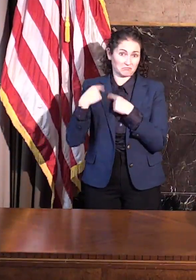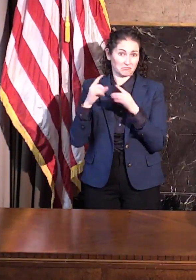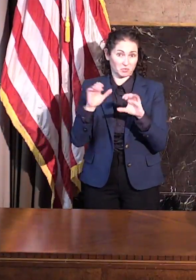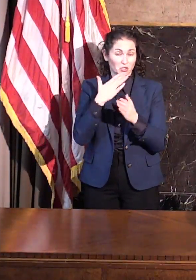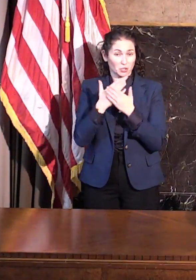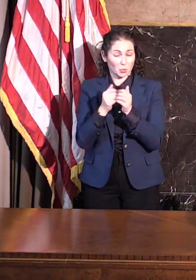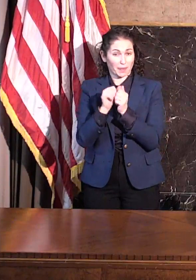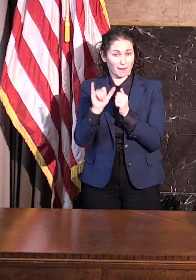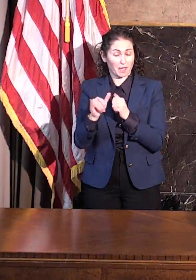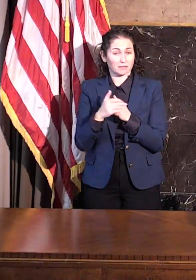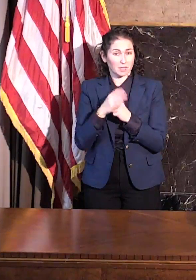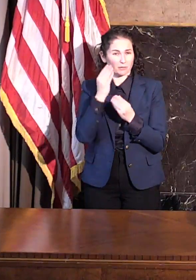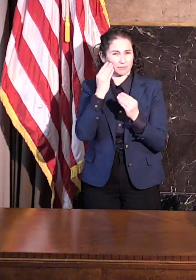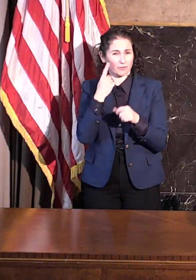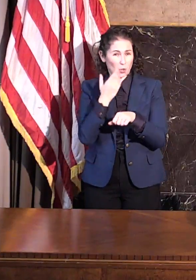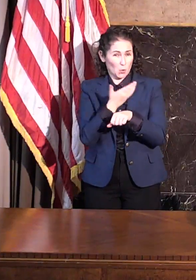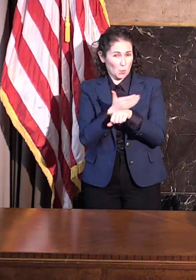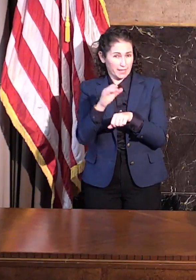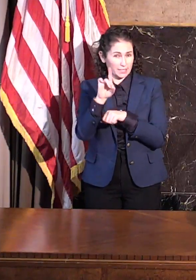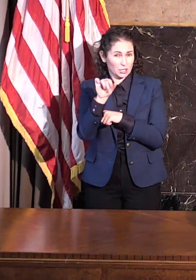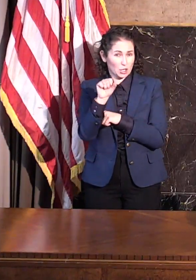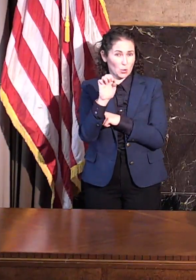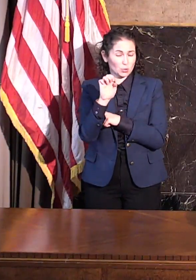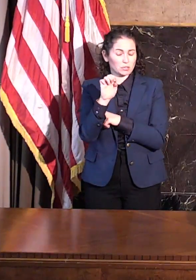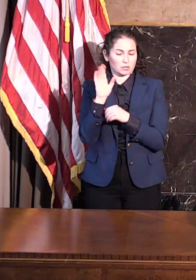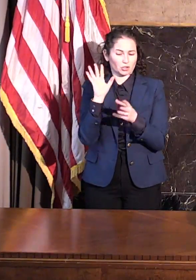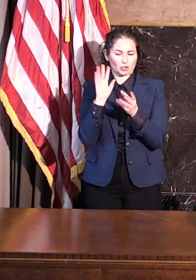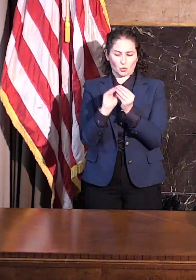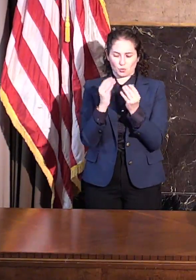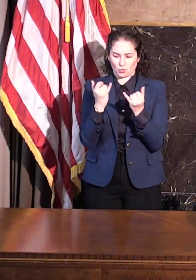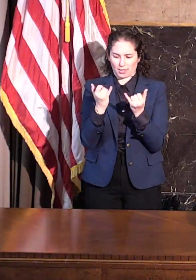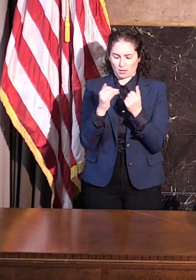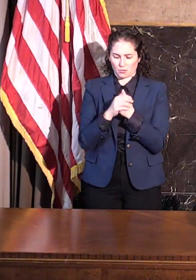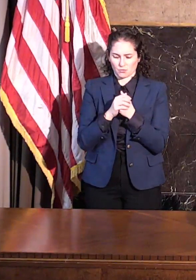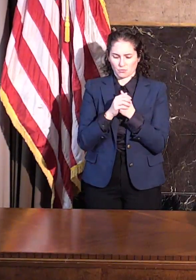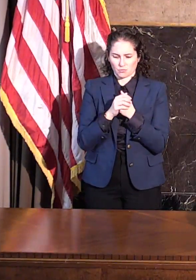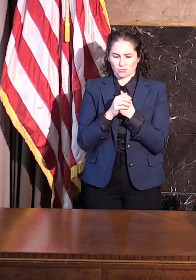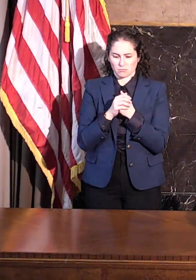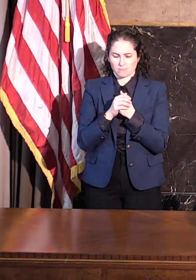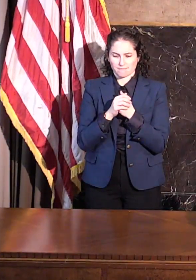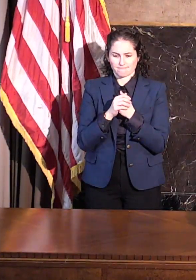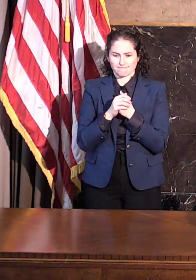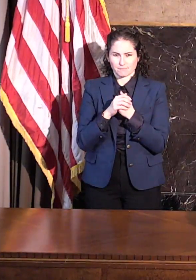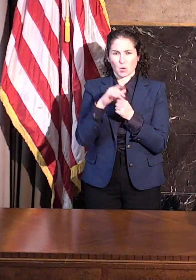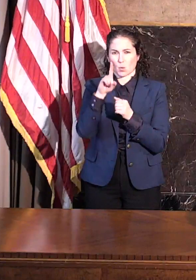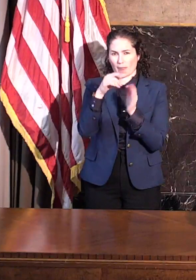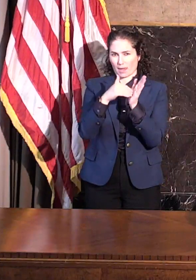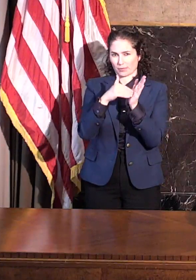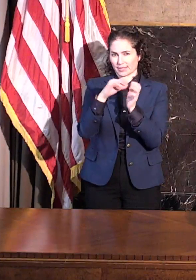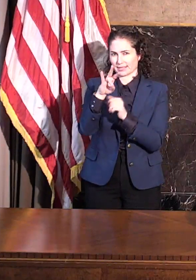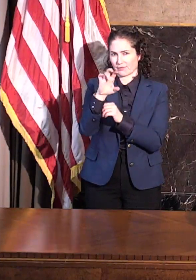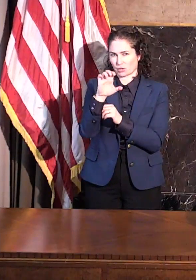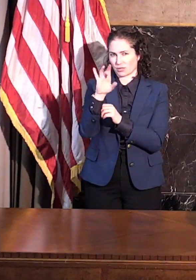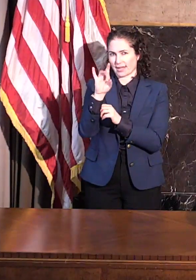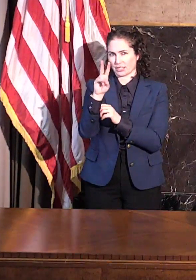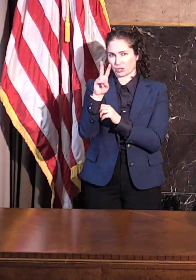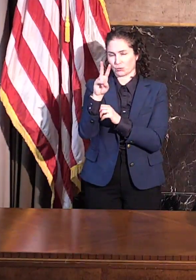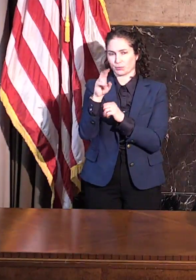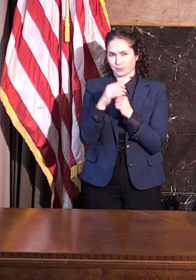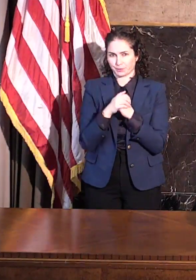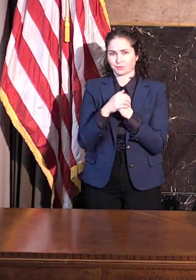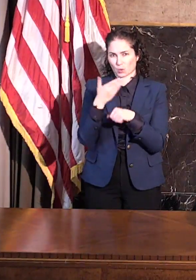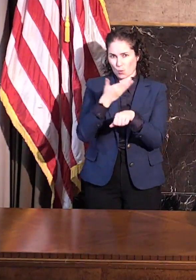homes. Yes, sir. Last time eligibility was expanded, there was a push to, not